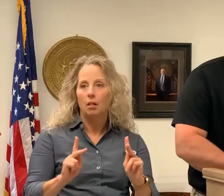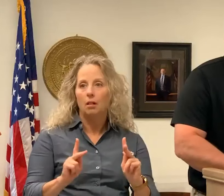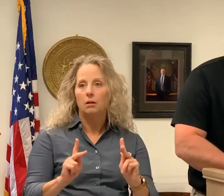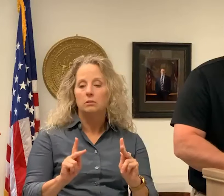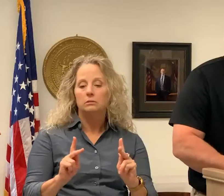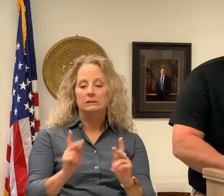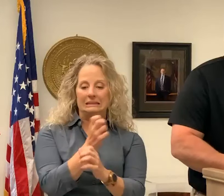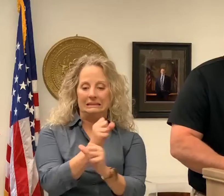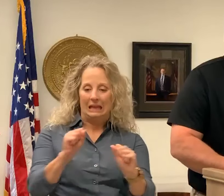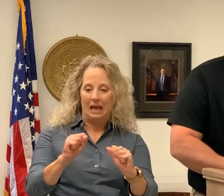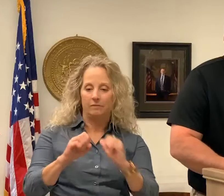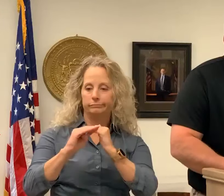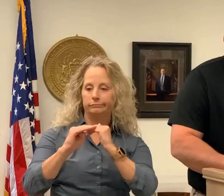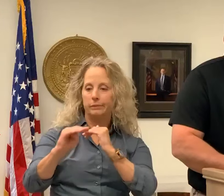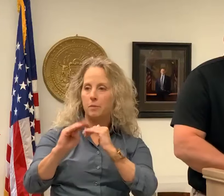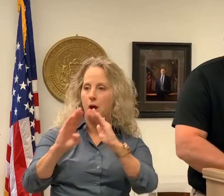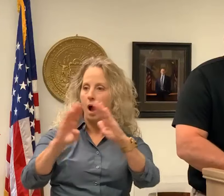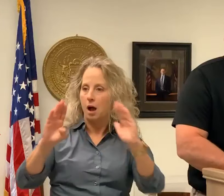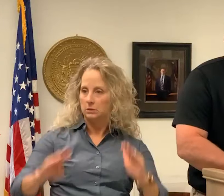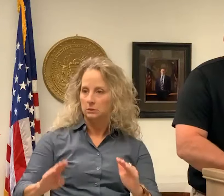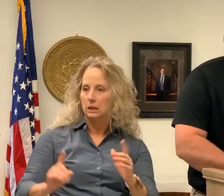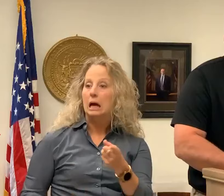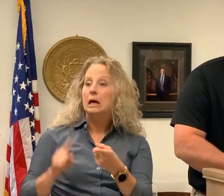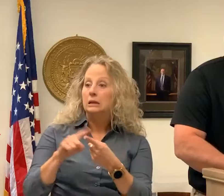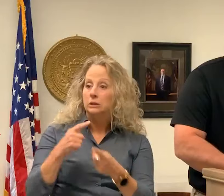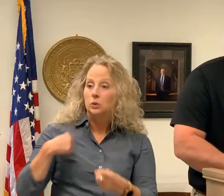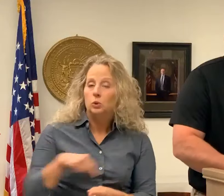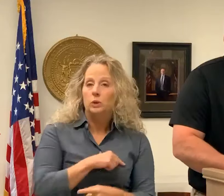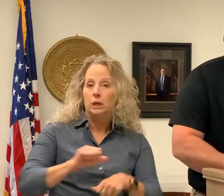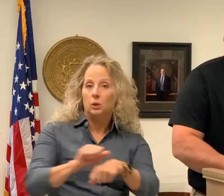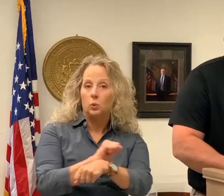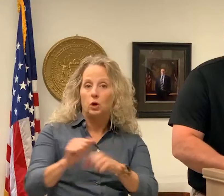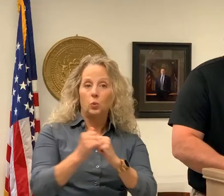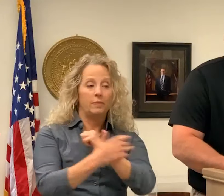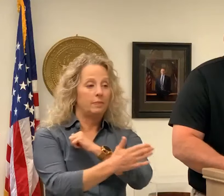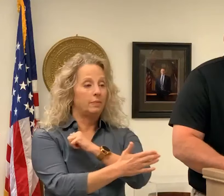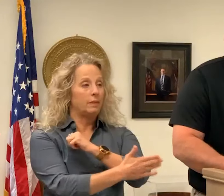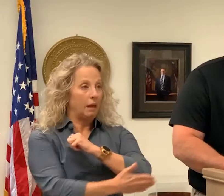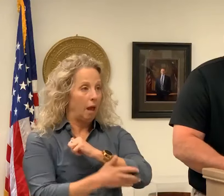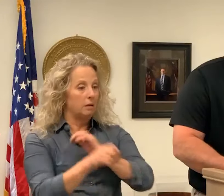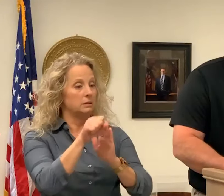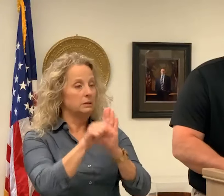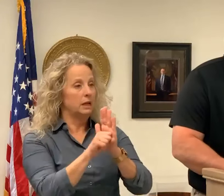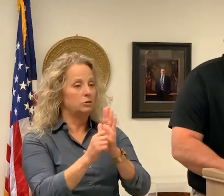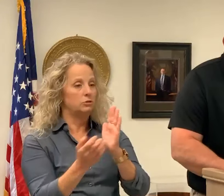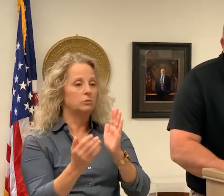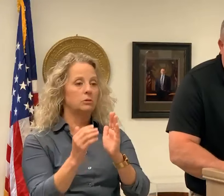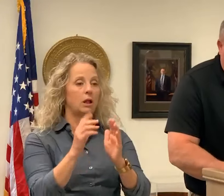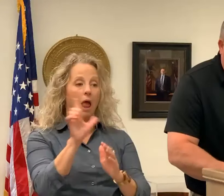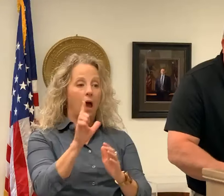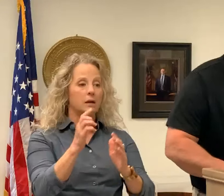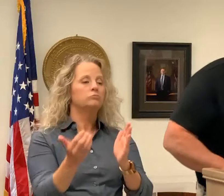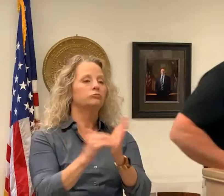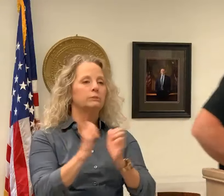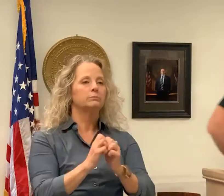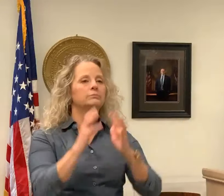into safe, stable housing, and until we work with the county and the state to rebuild Lahaina. Thank you.